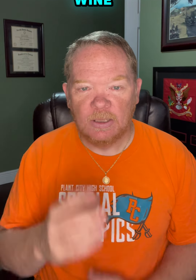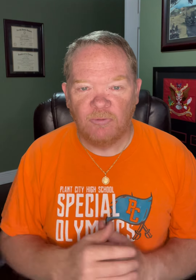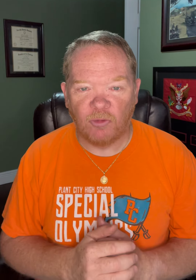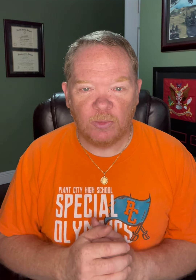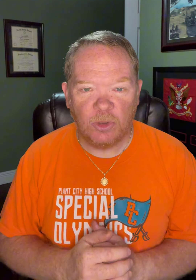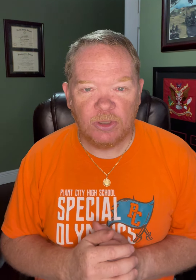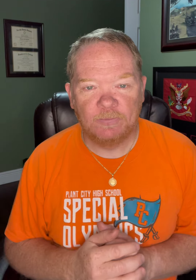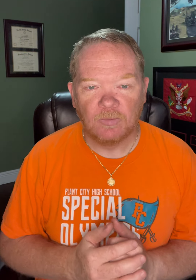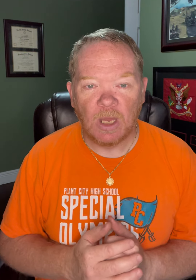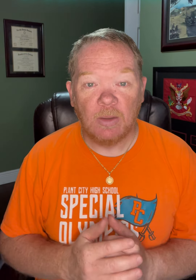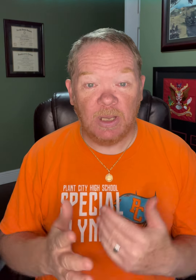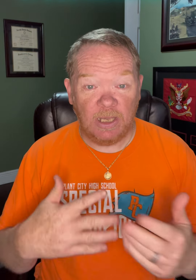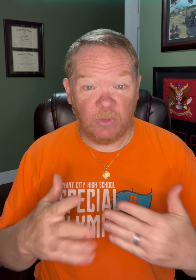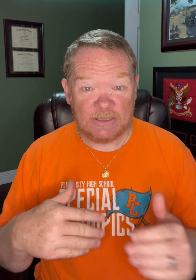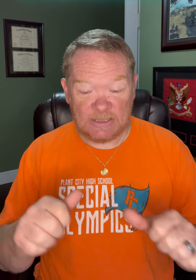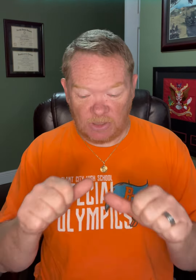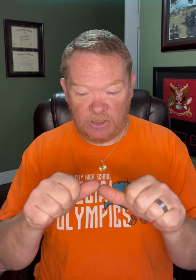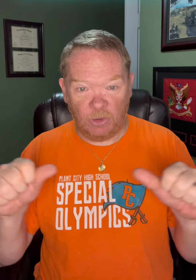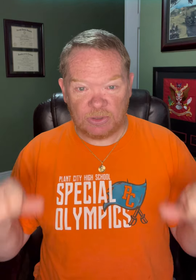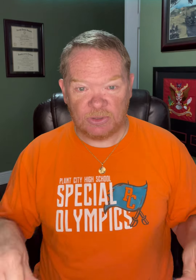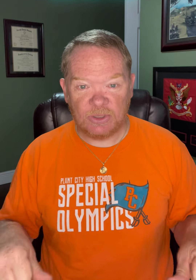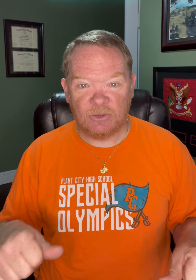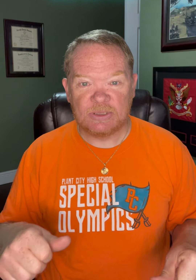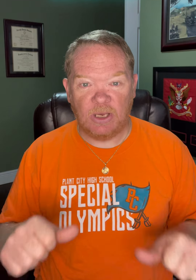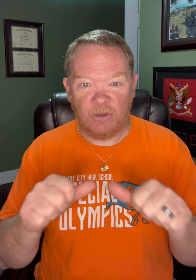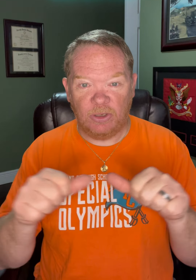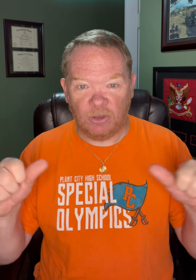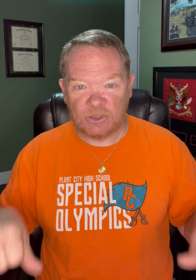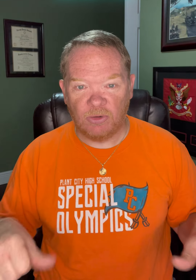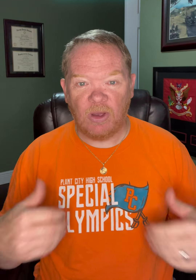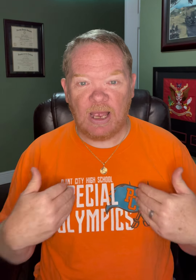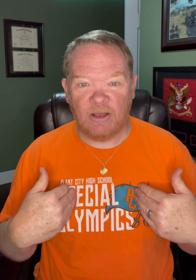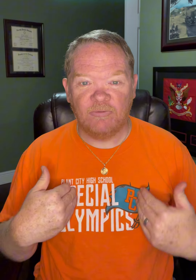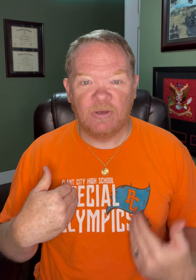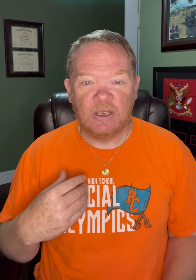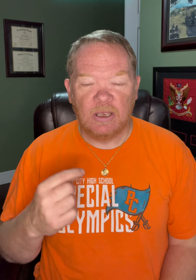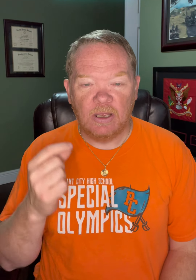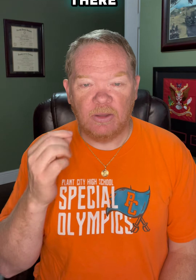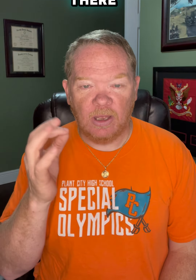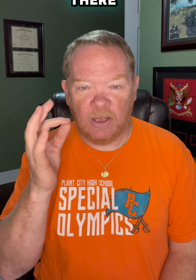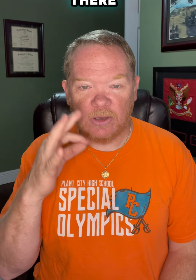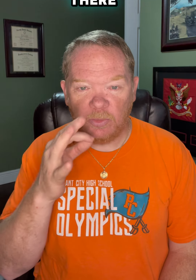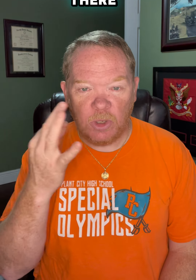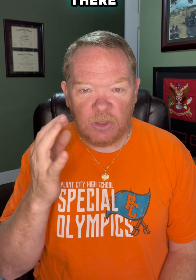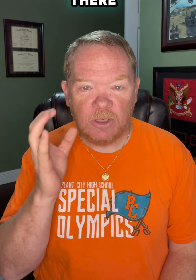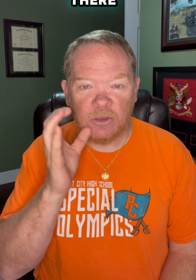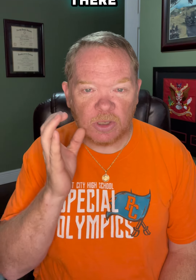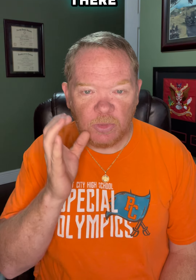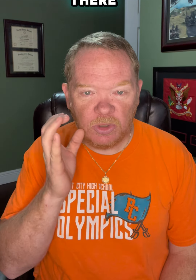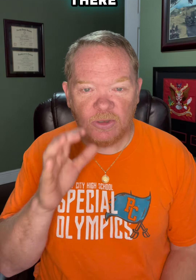for communion. But anyways, it's on the altar. So you'll see on the altar, they'll have the communion